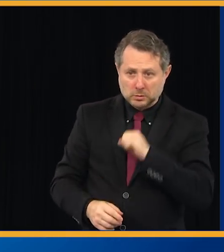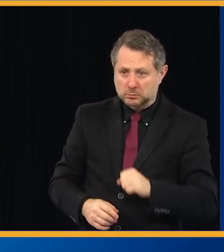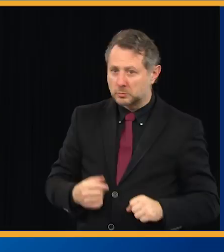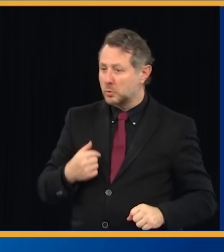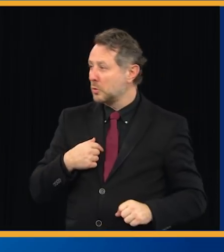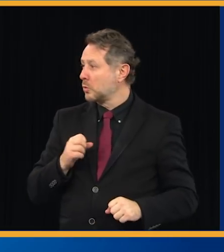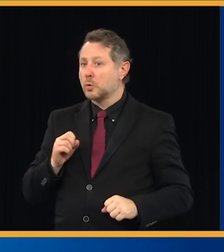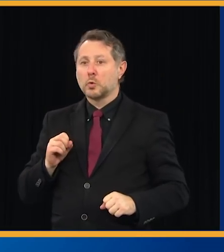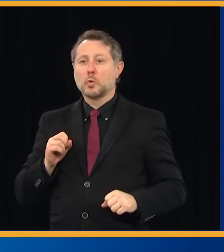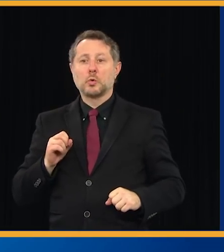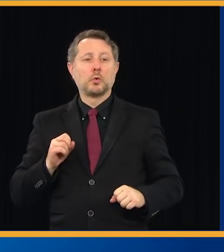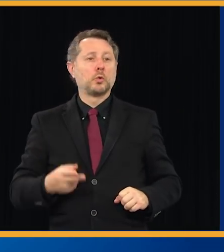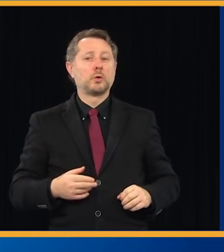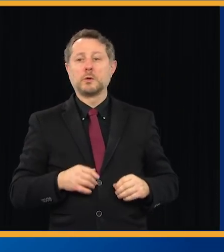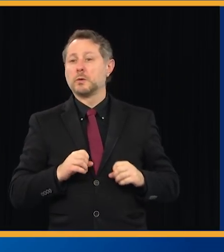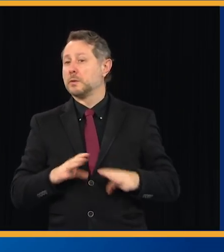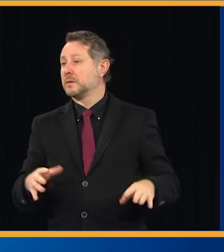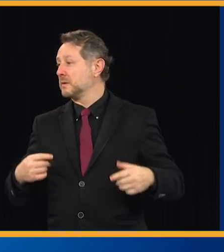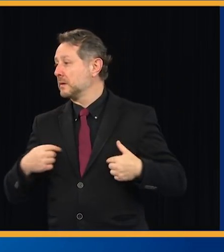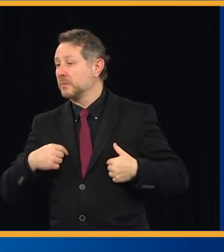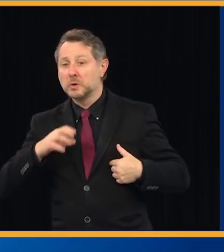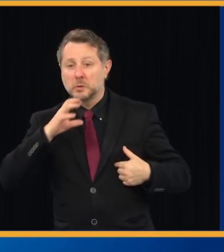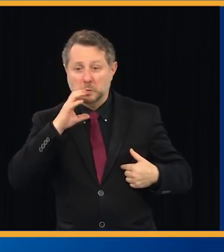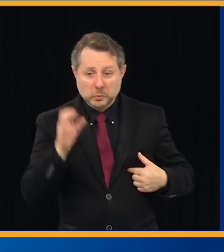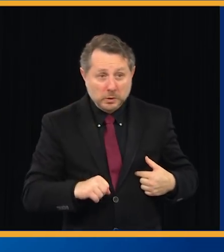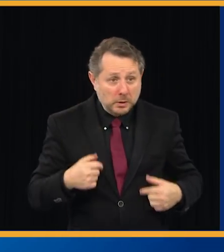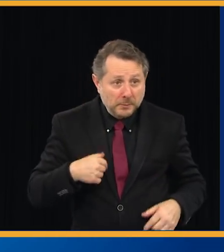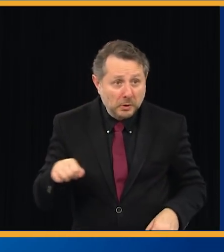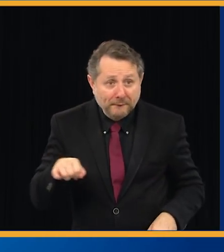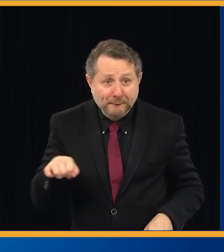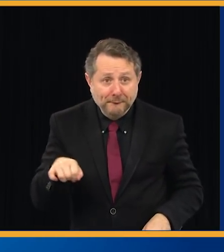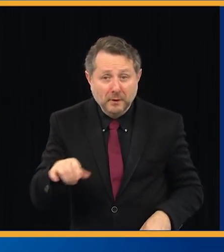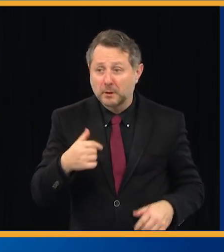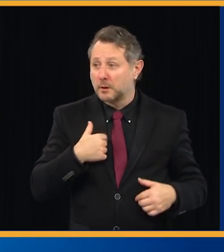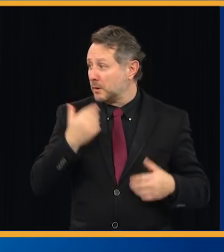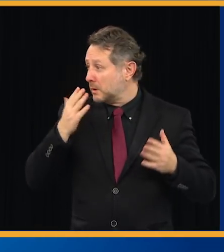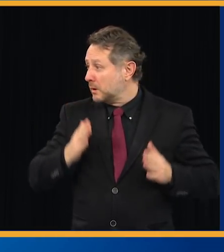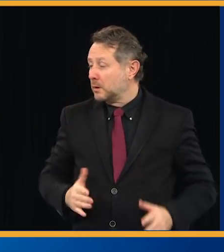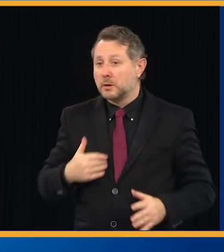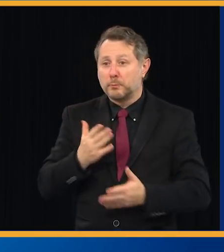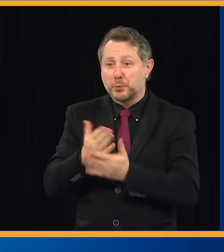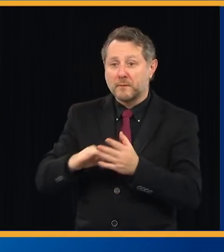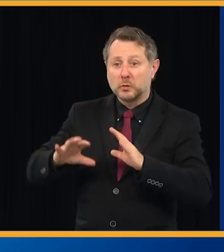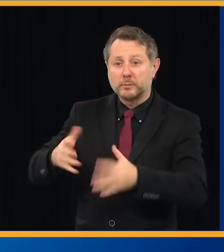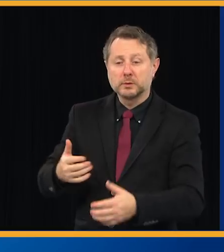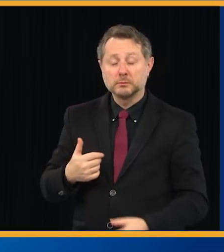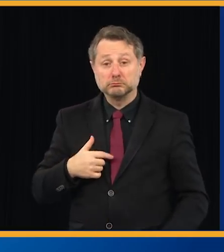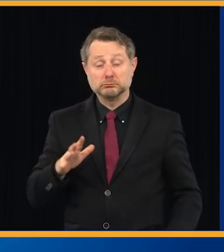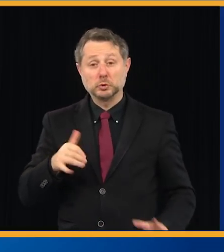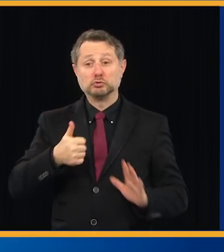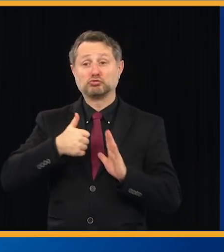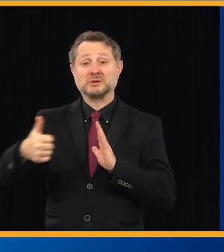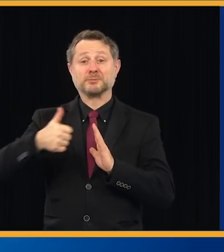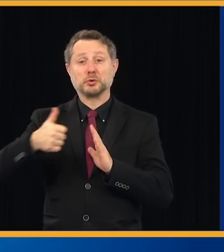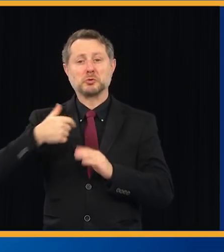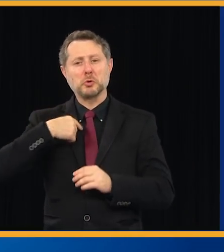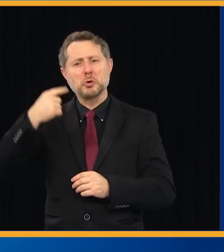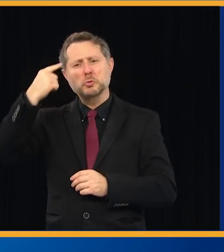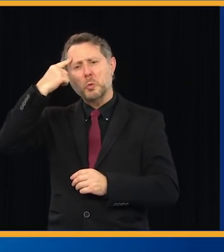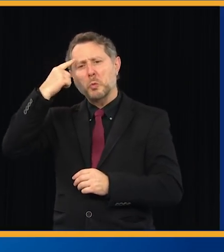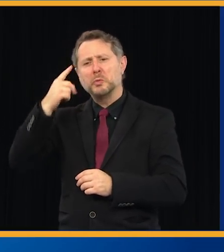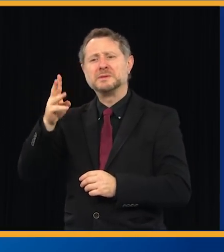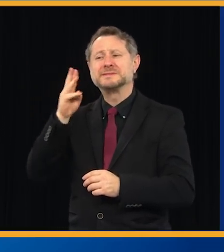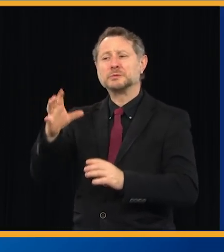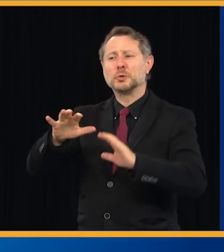very old. Transportation method, we thought maybe they were taking public transportation, and we've